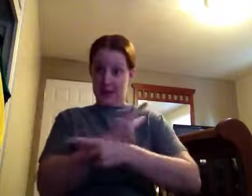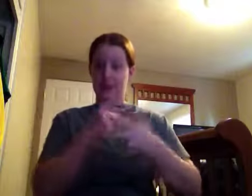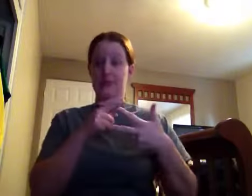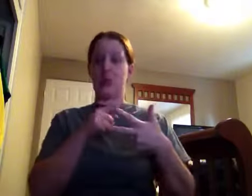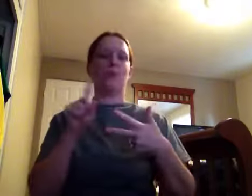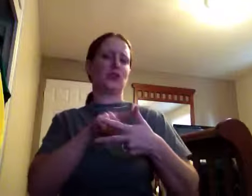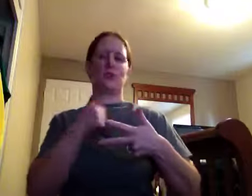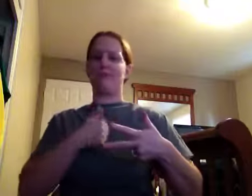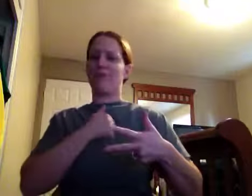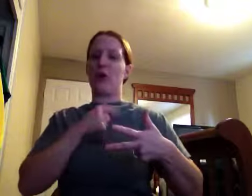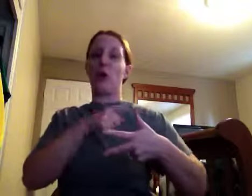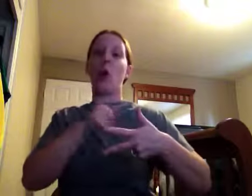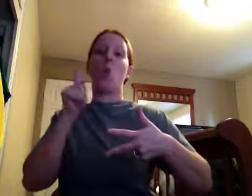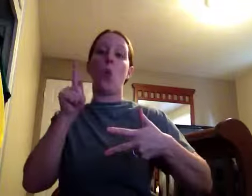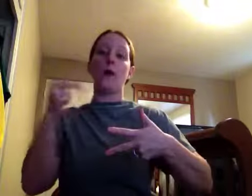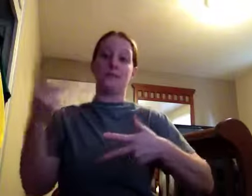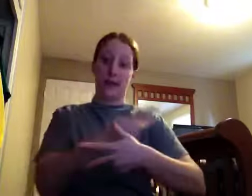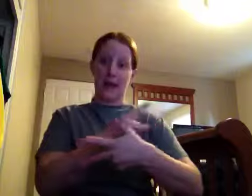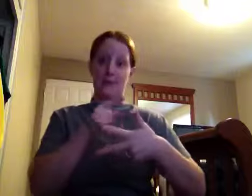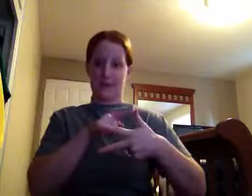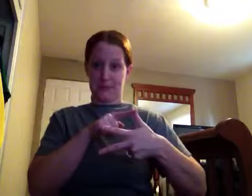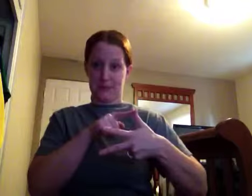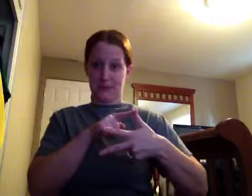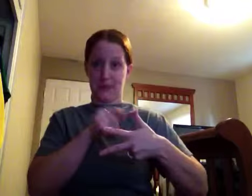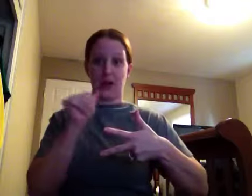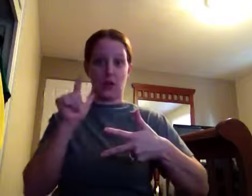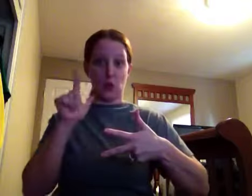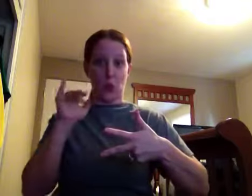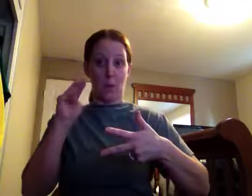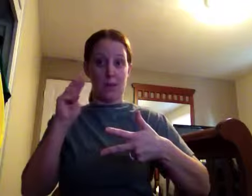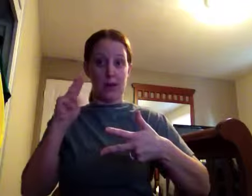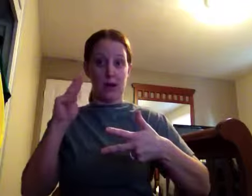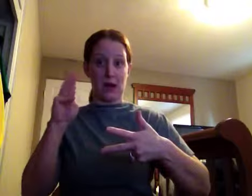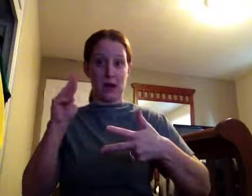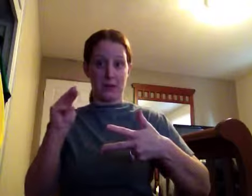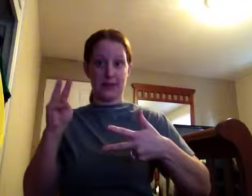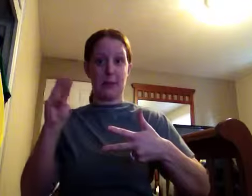aluminum's mass. So in the periodic table, under aluminum's mass, it's